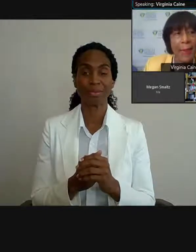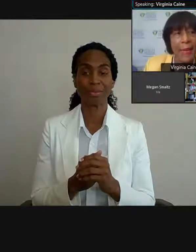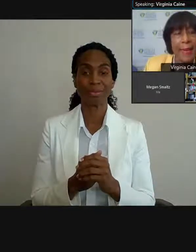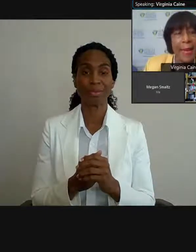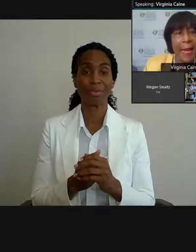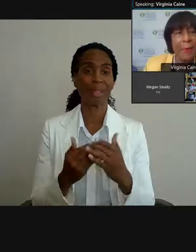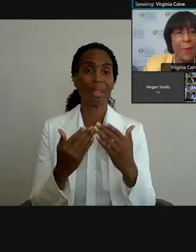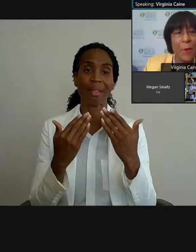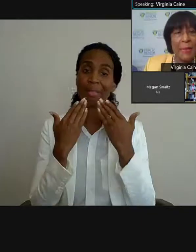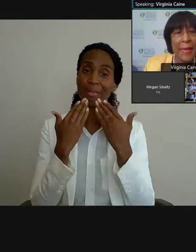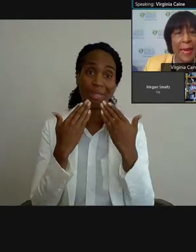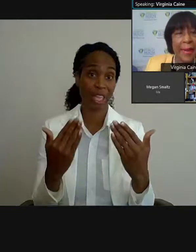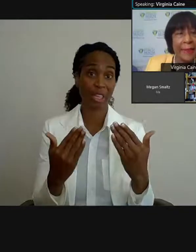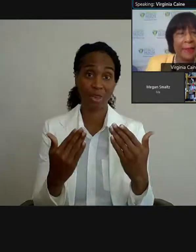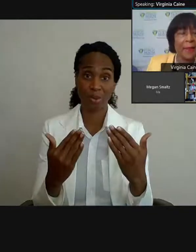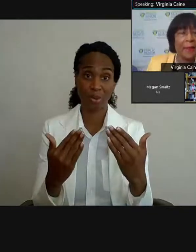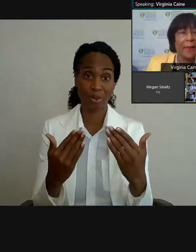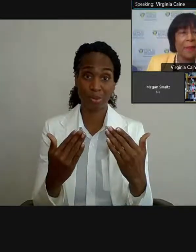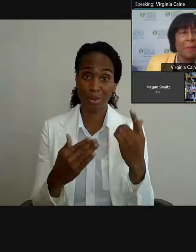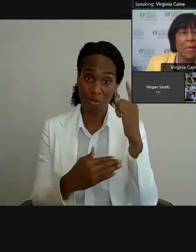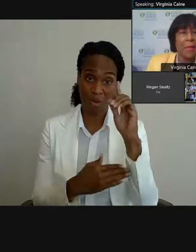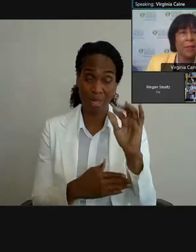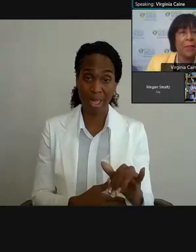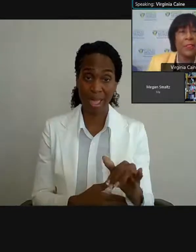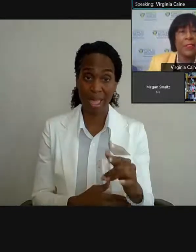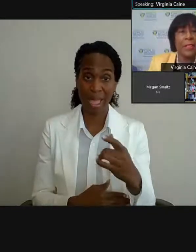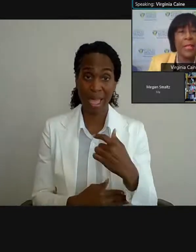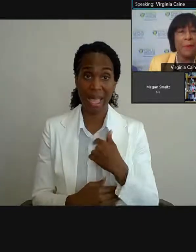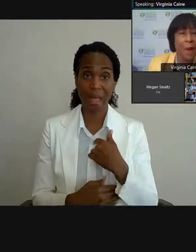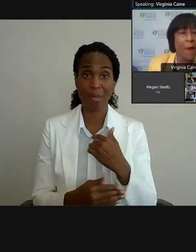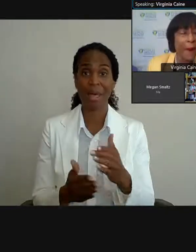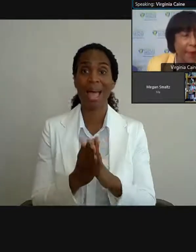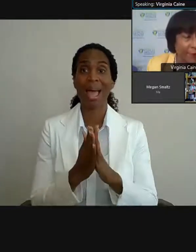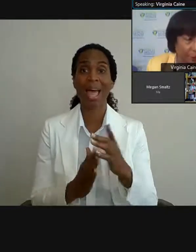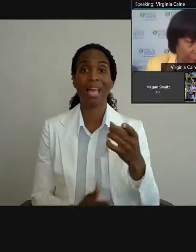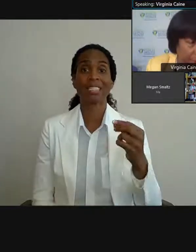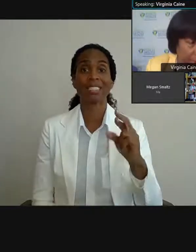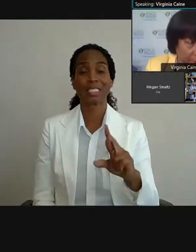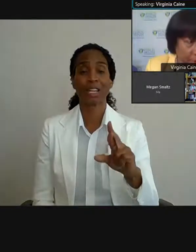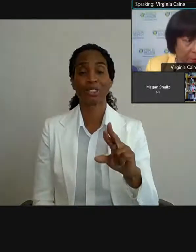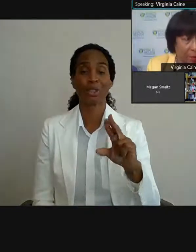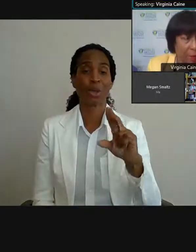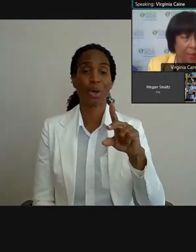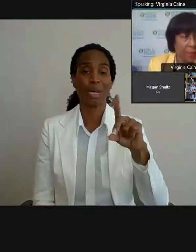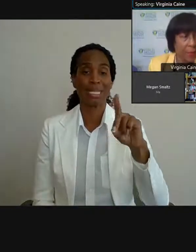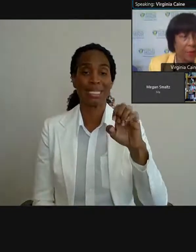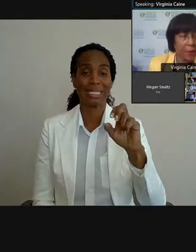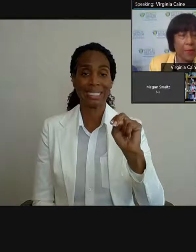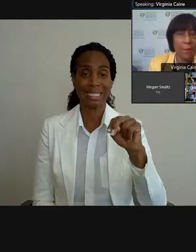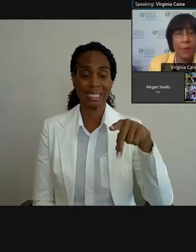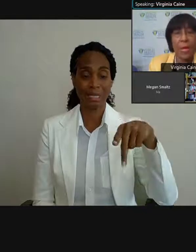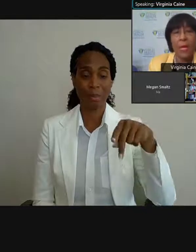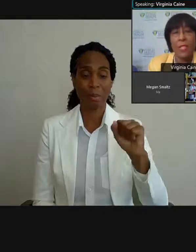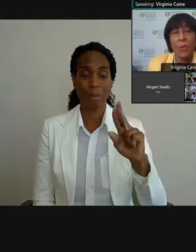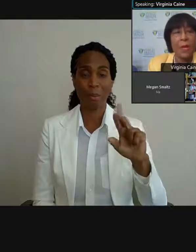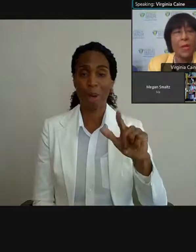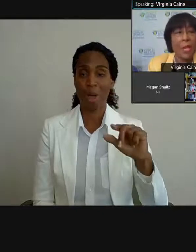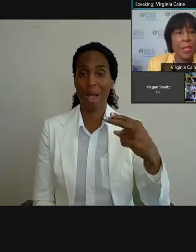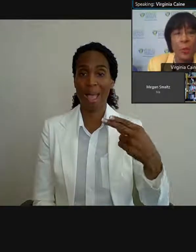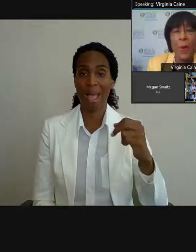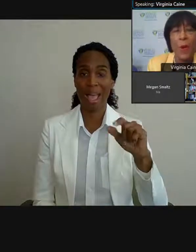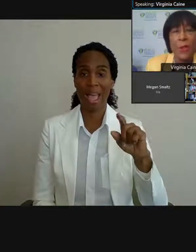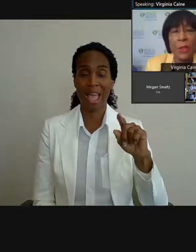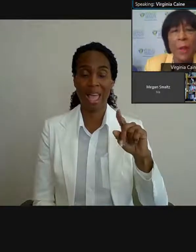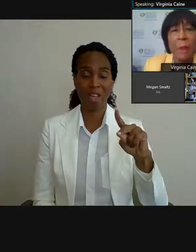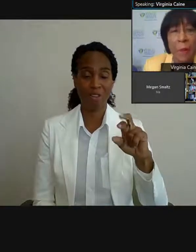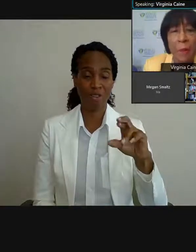thank you for that. And I'm going to ask Dr. Dean Paul Haverson. And I just want to